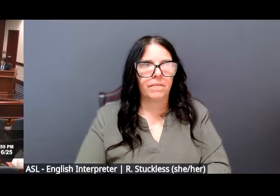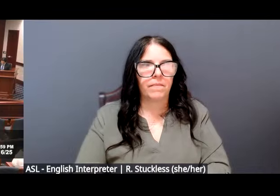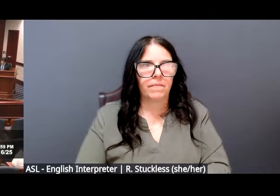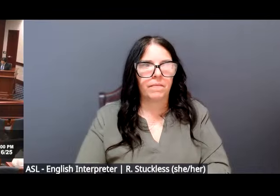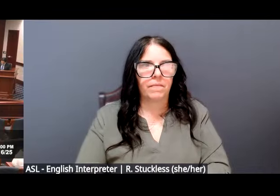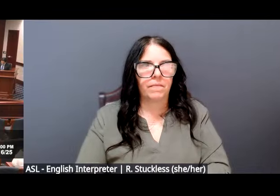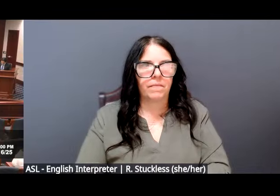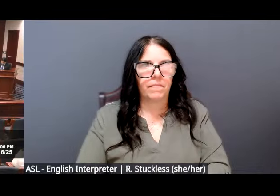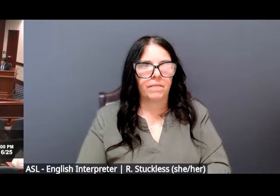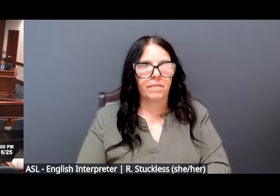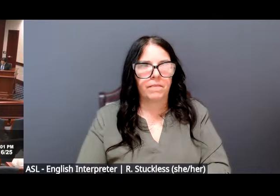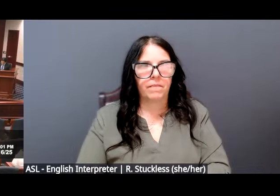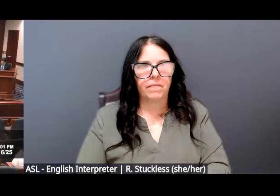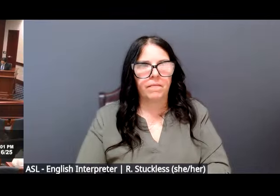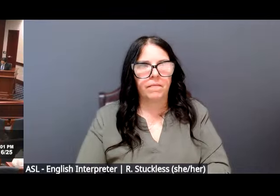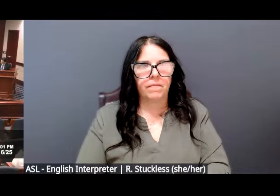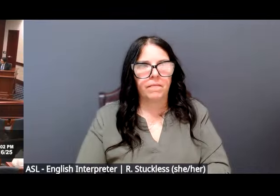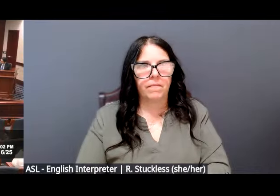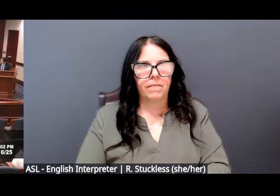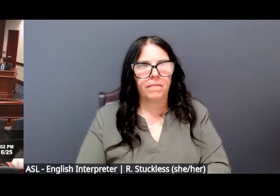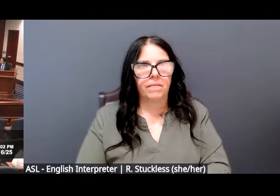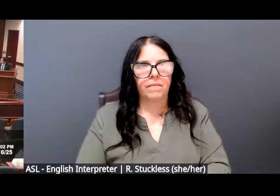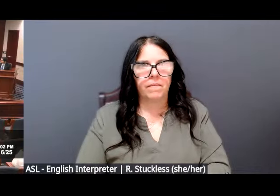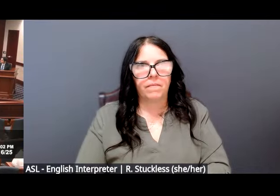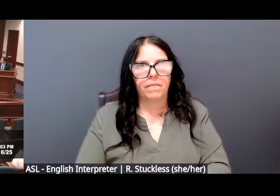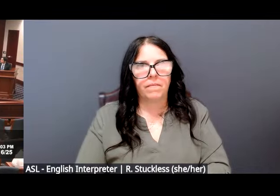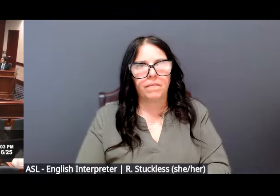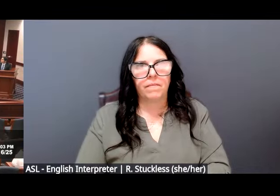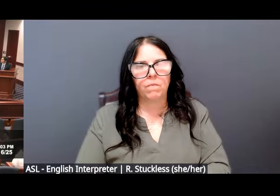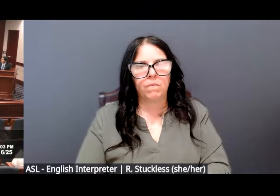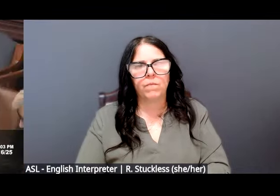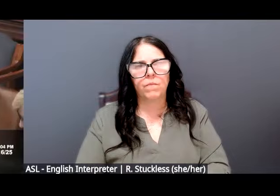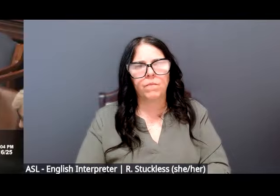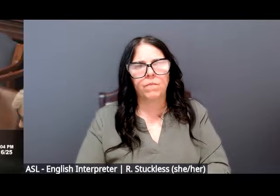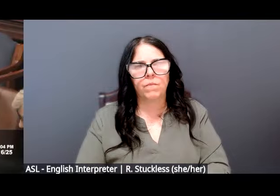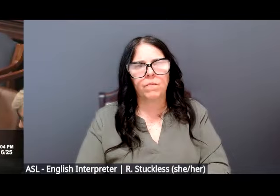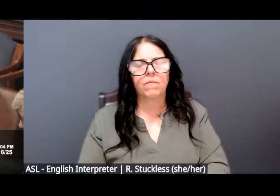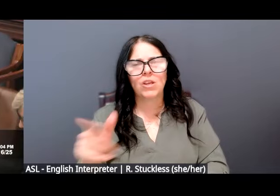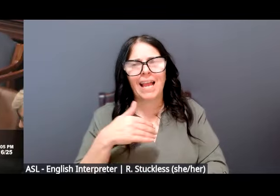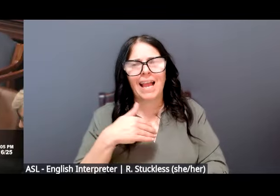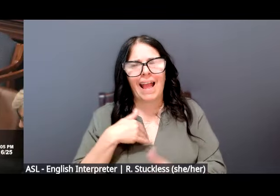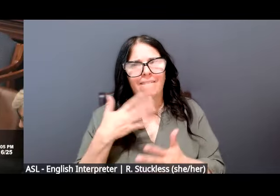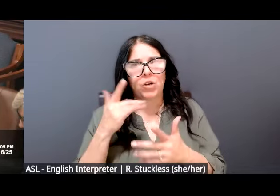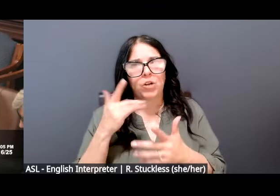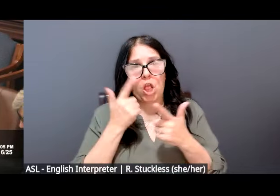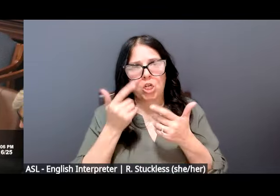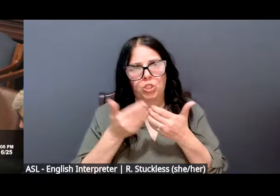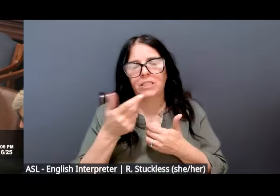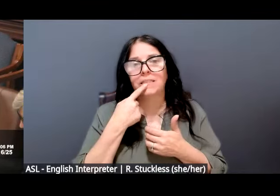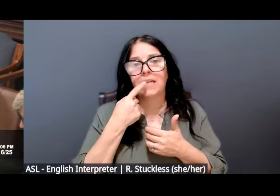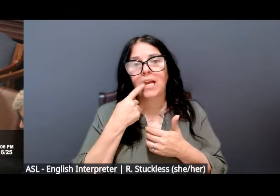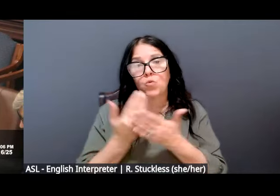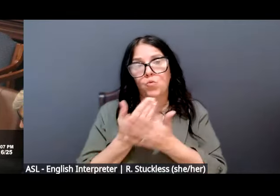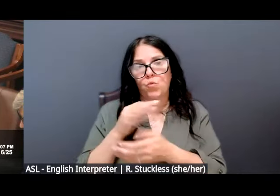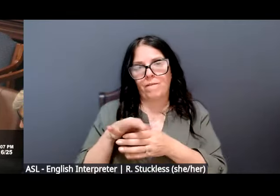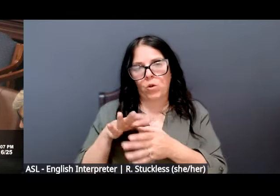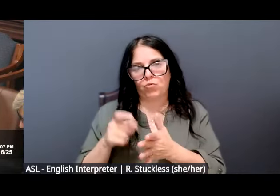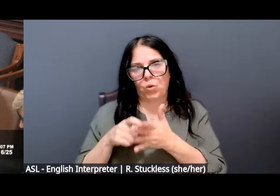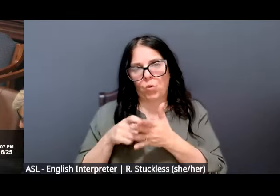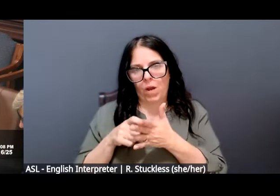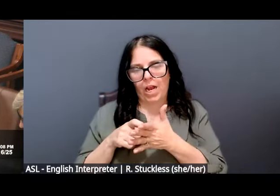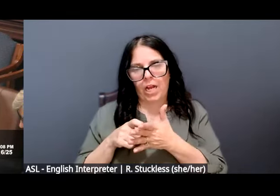You have a logical split there already. You have new voter registrations require them to present proof of citizenship. Right. The Secretary of State